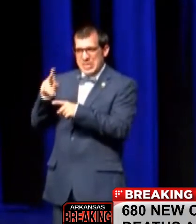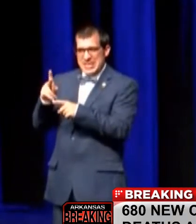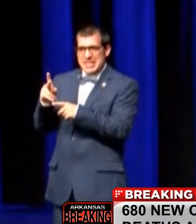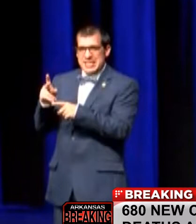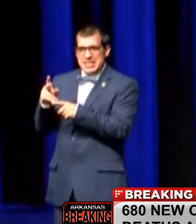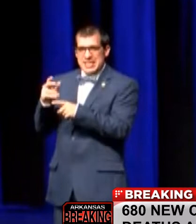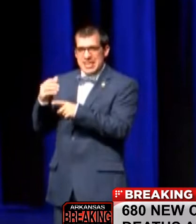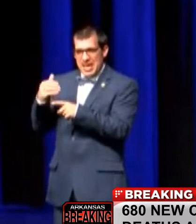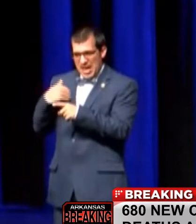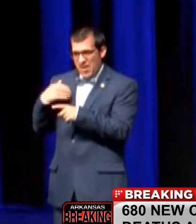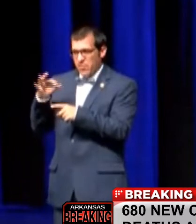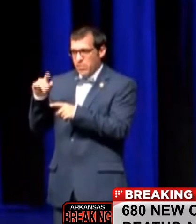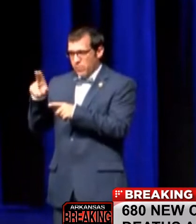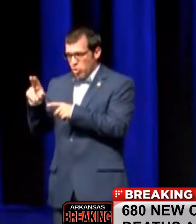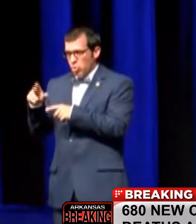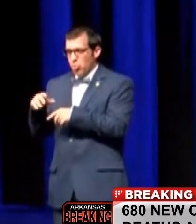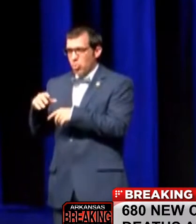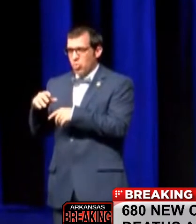and